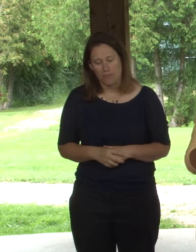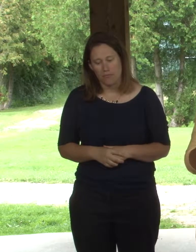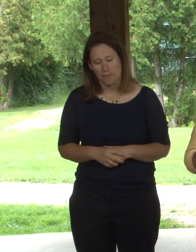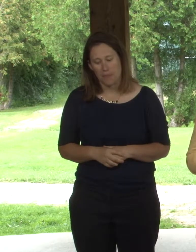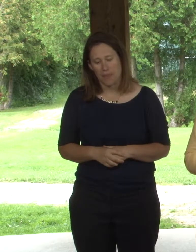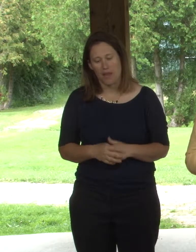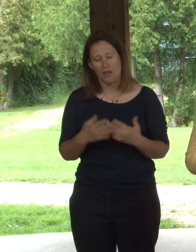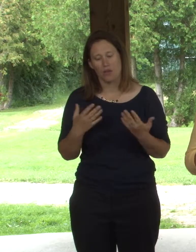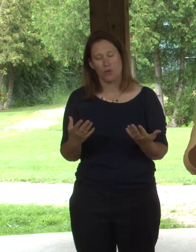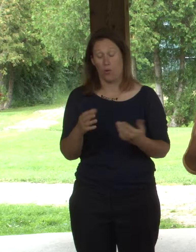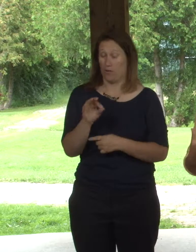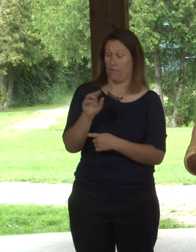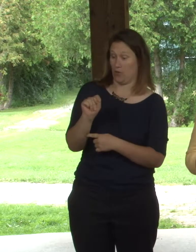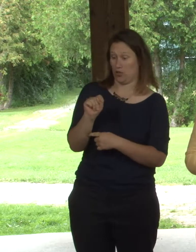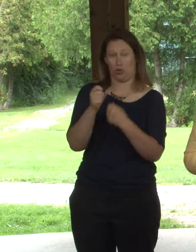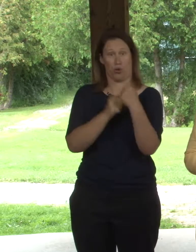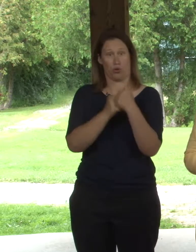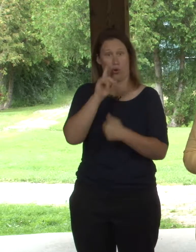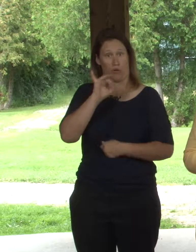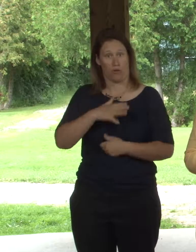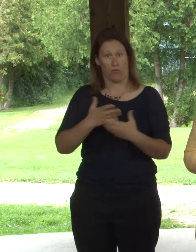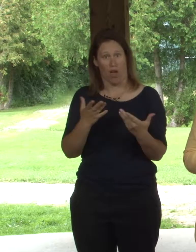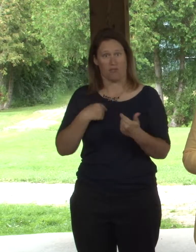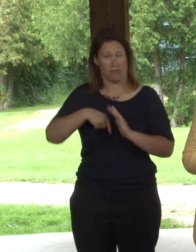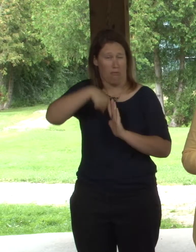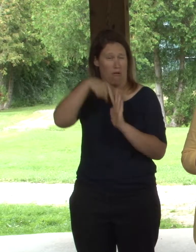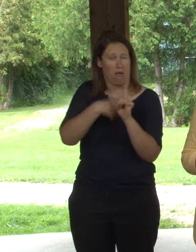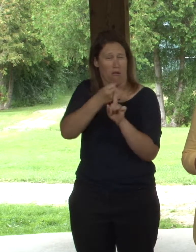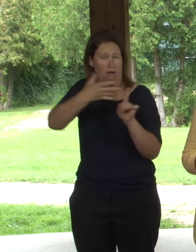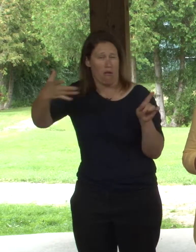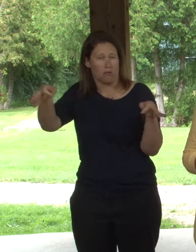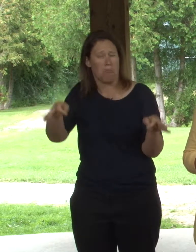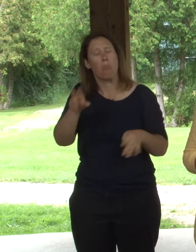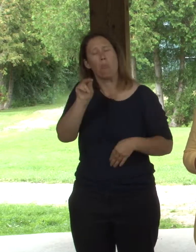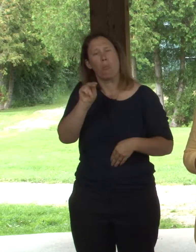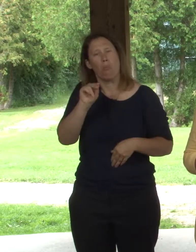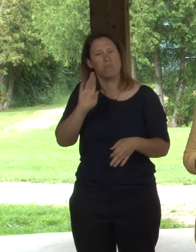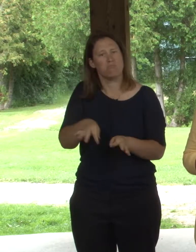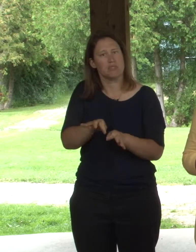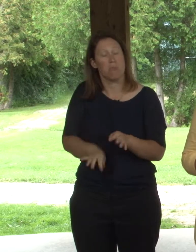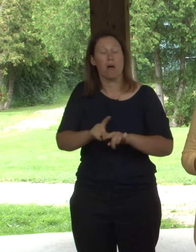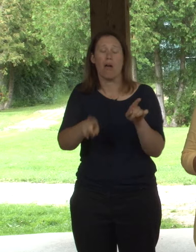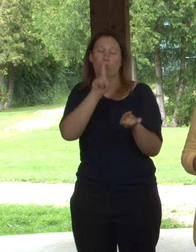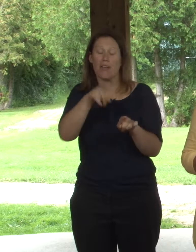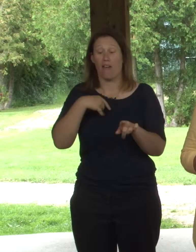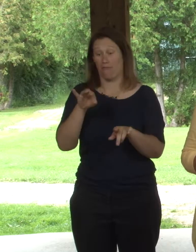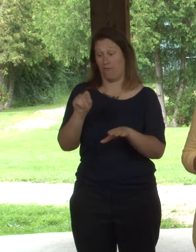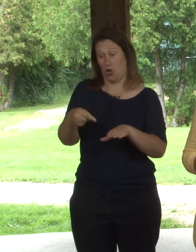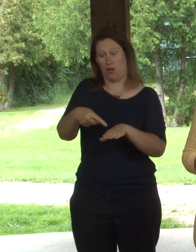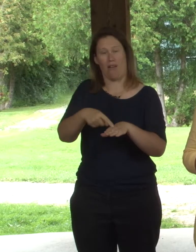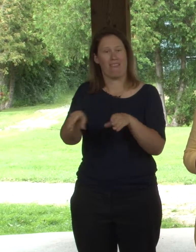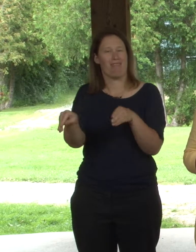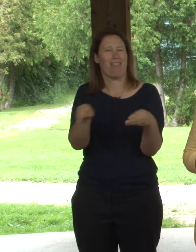the structure, and I'm not going to go into too much depth, but our feet are really a flexible structure, and it's because of all